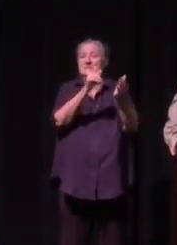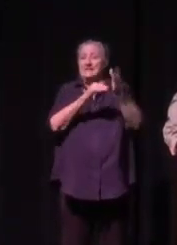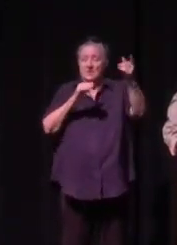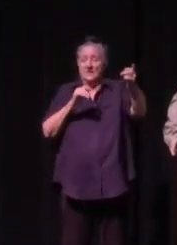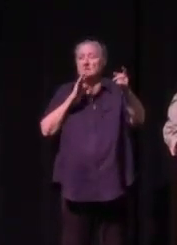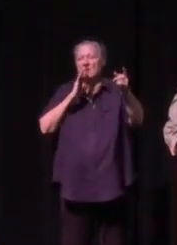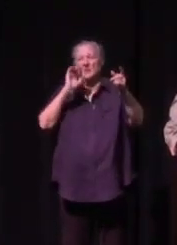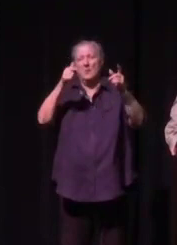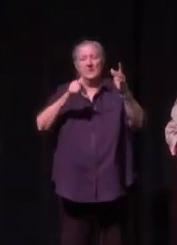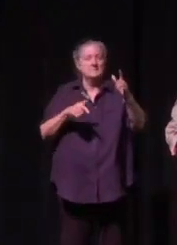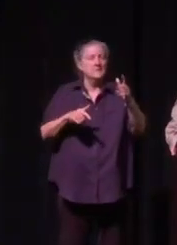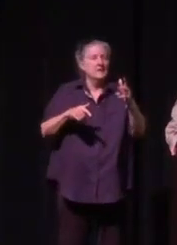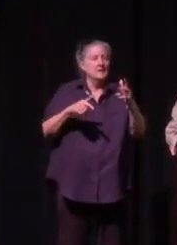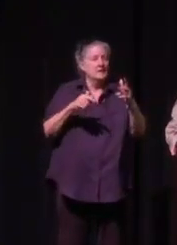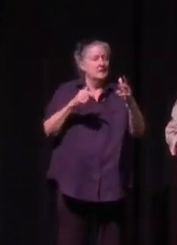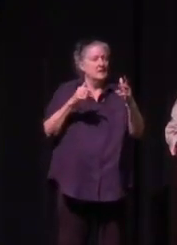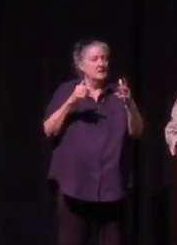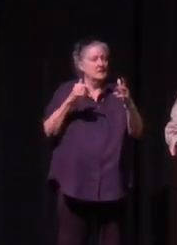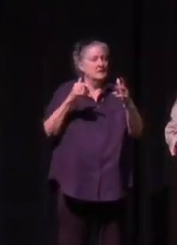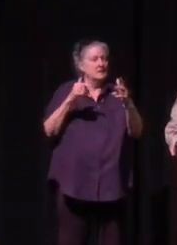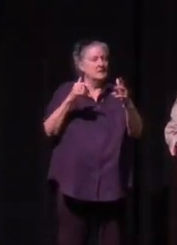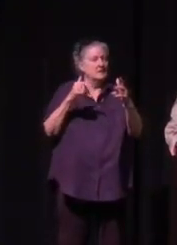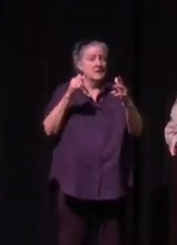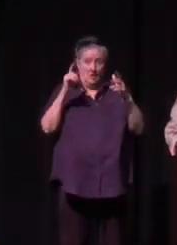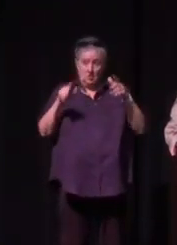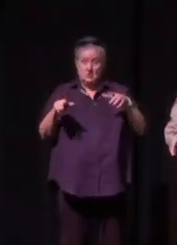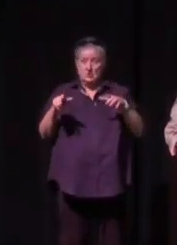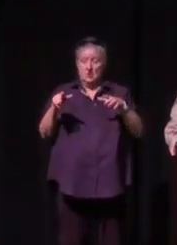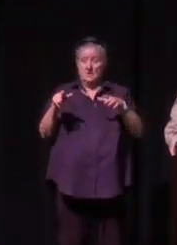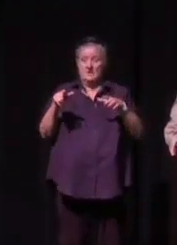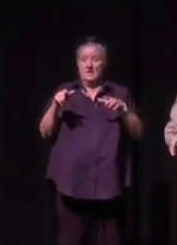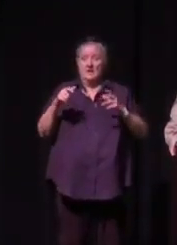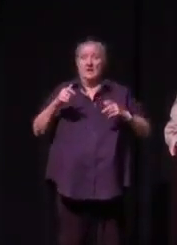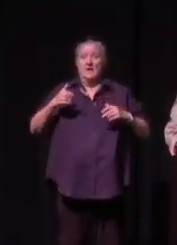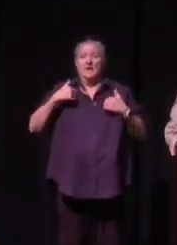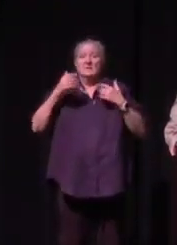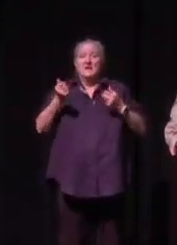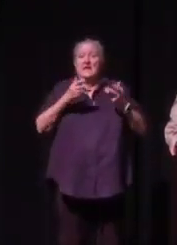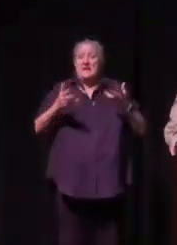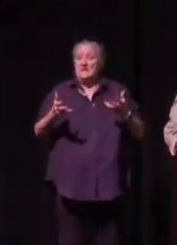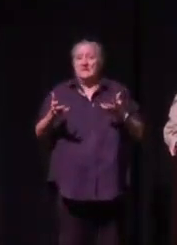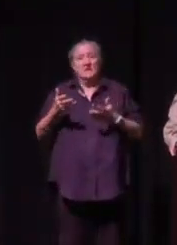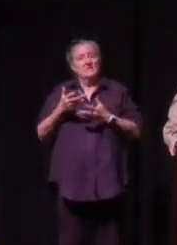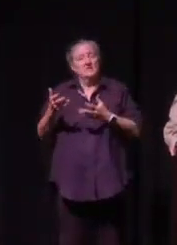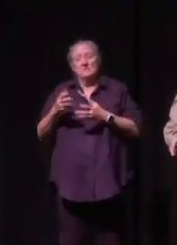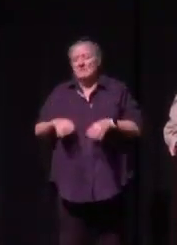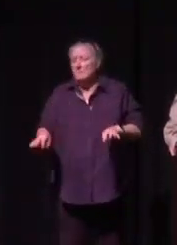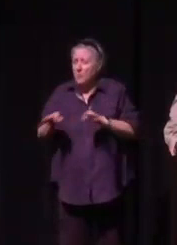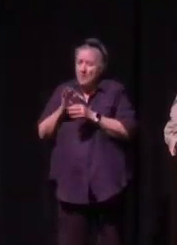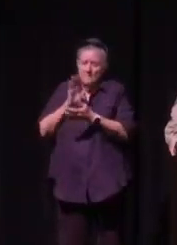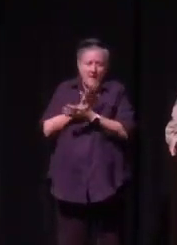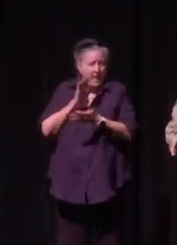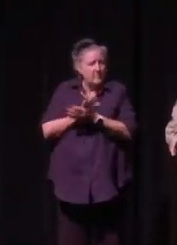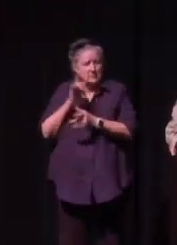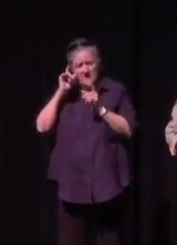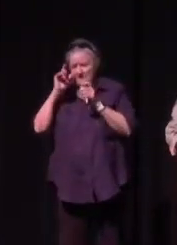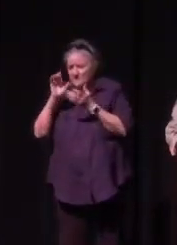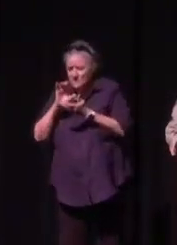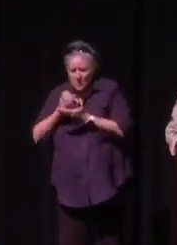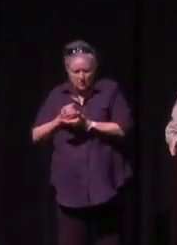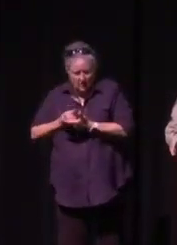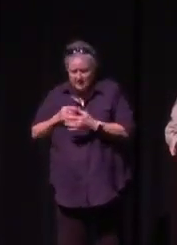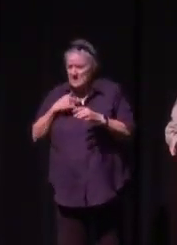and I'll talk about that in a moment. You should have any of your irreplaceable documents,